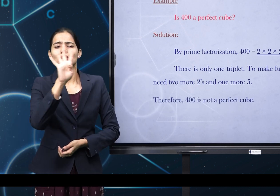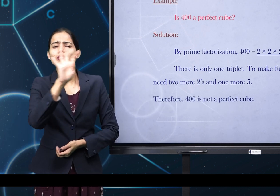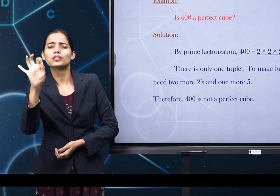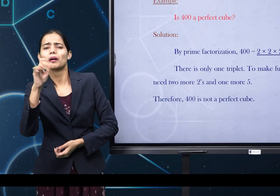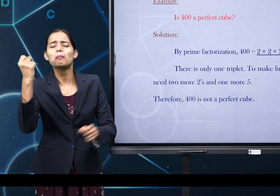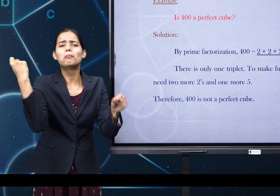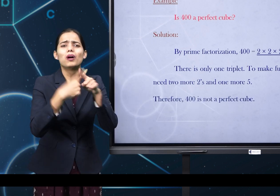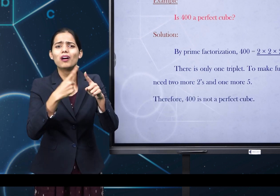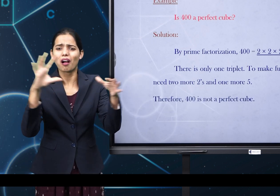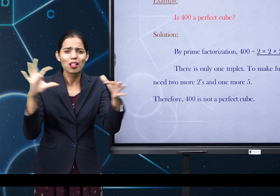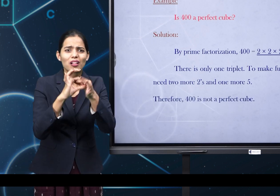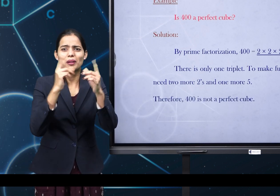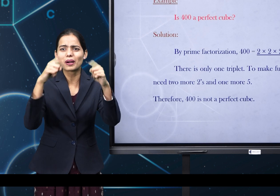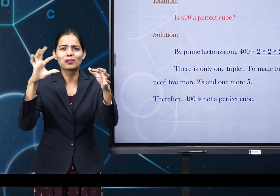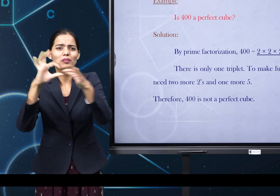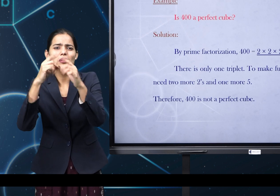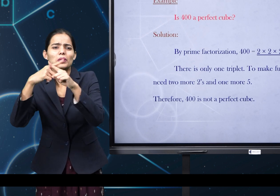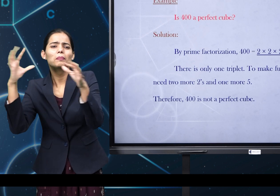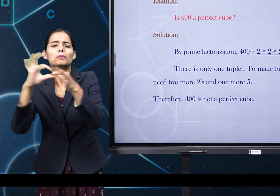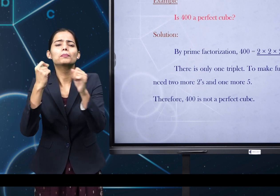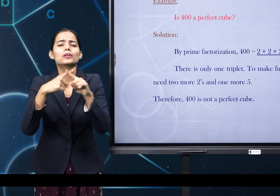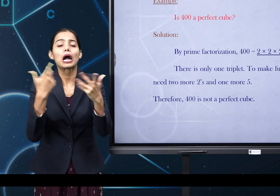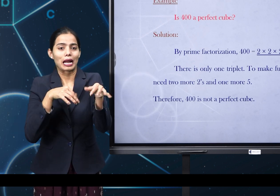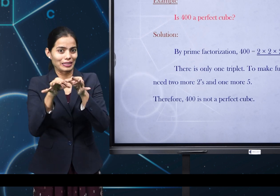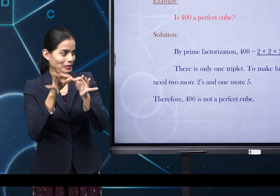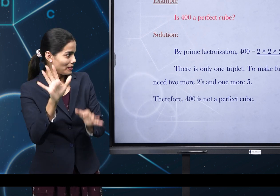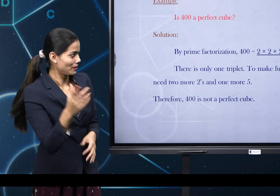Therefore, 400 is not a perfect cube.